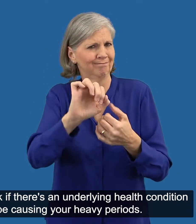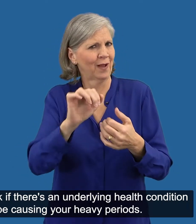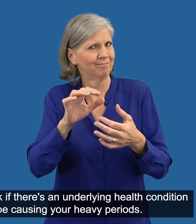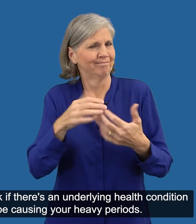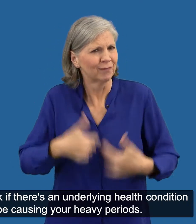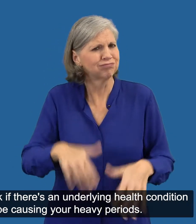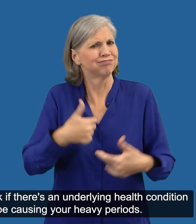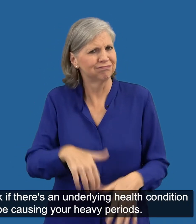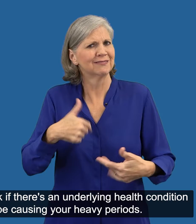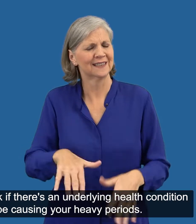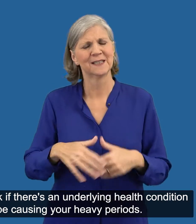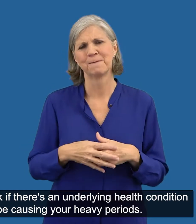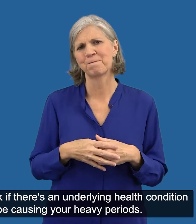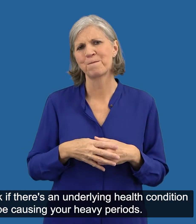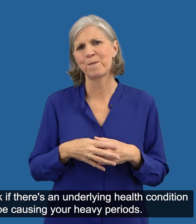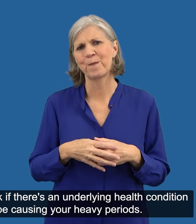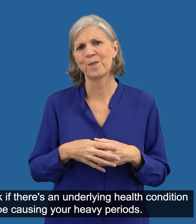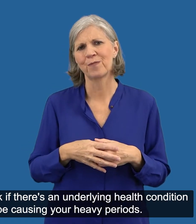your heavy periods.